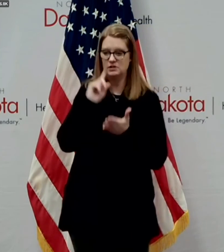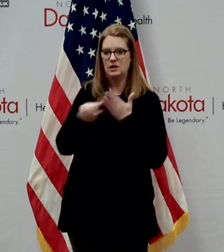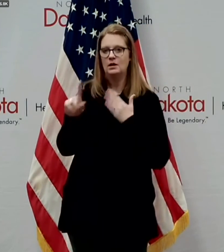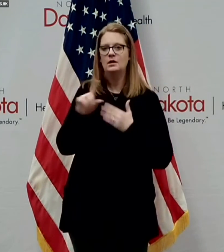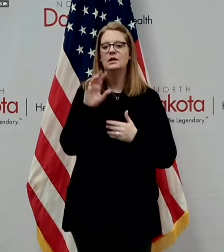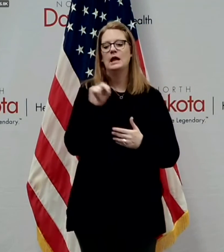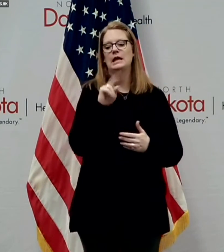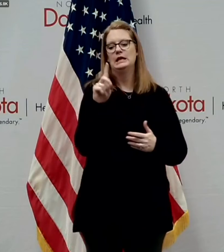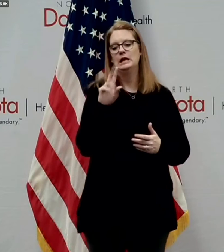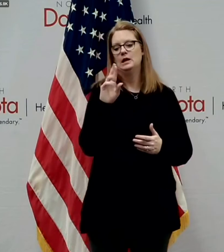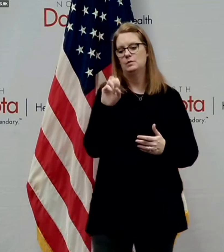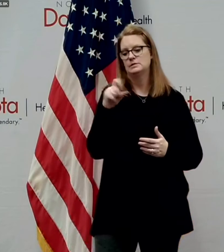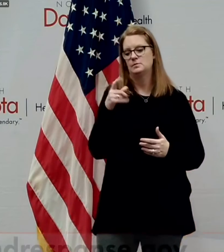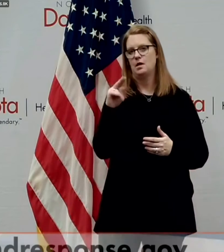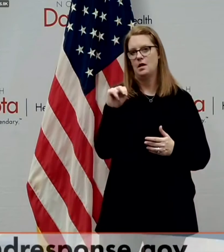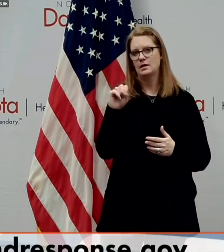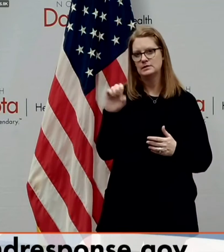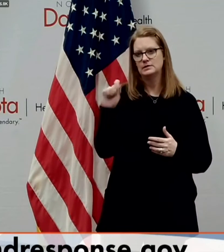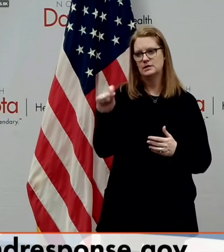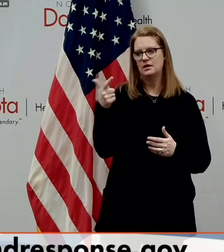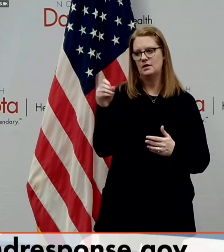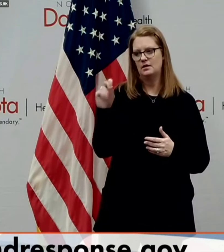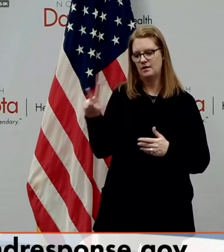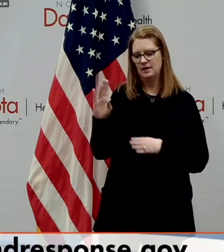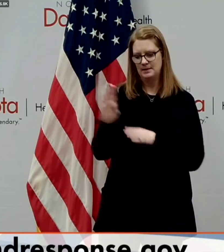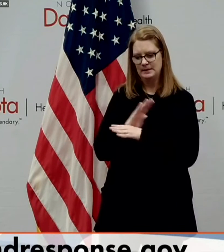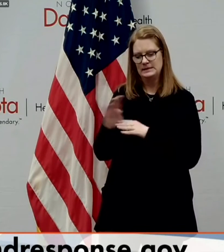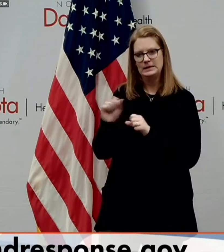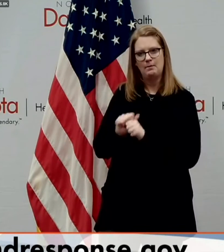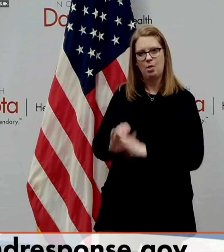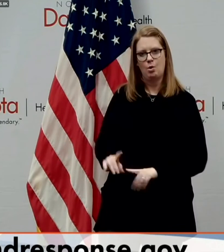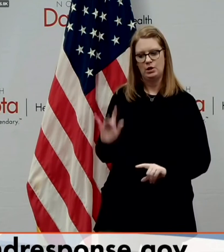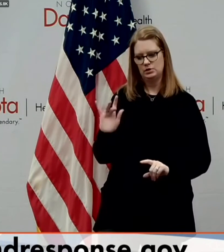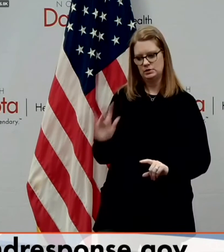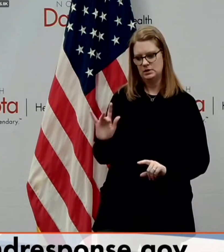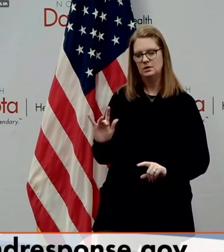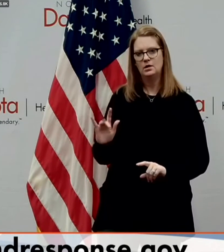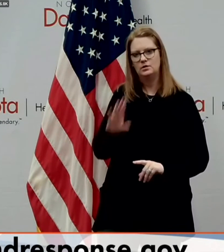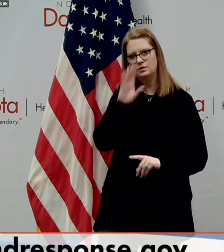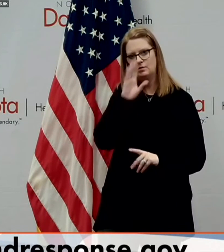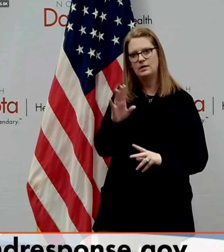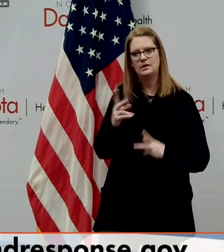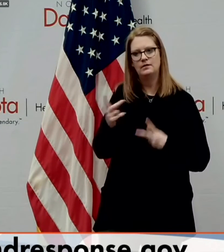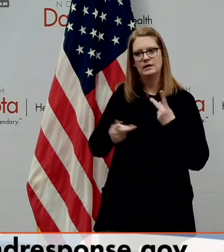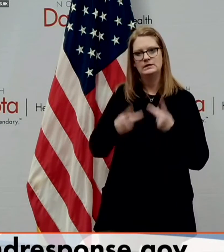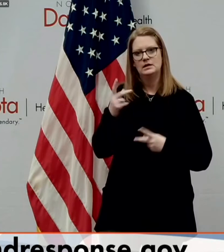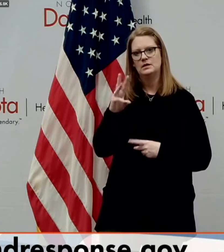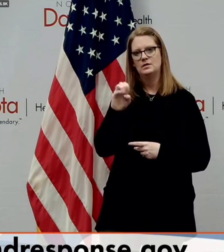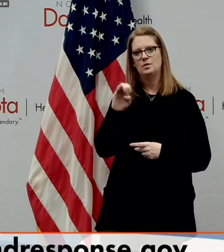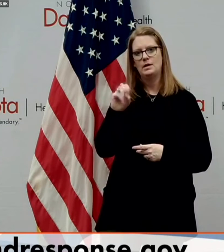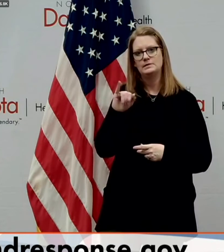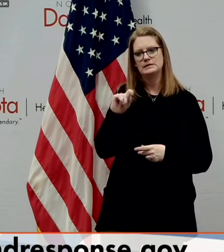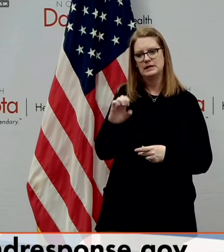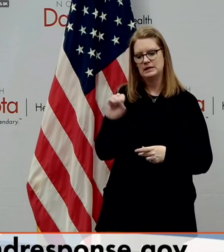to ndresponse.gov, select businesses and employers, or directly you can visit the website on